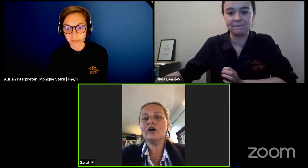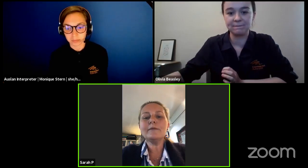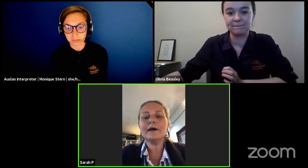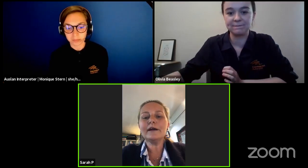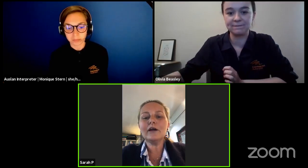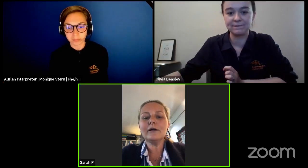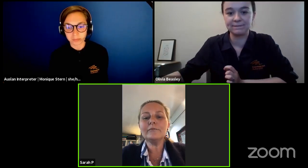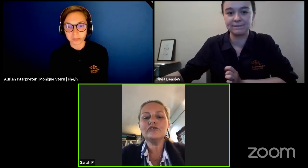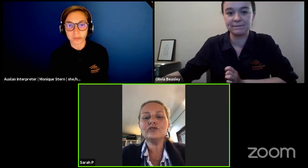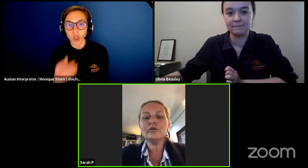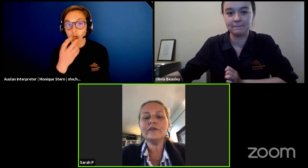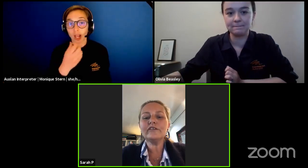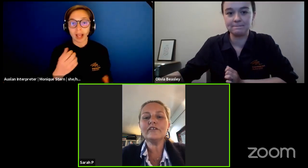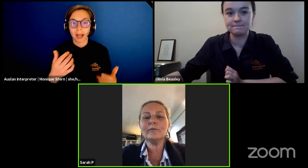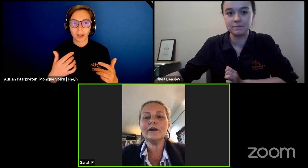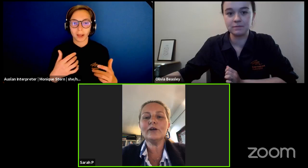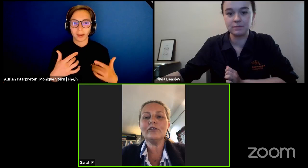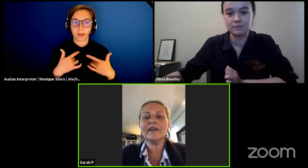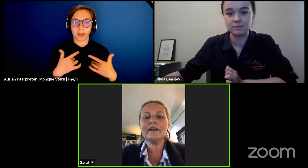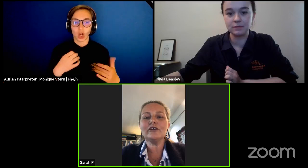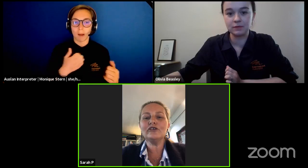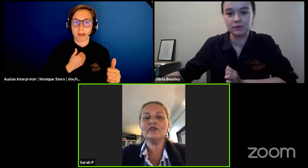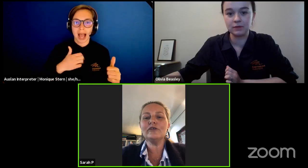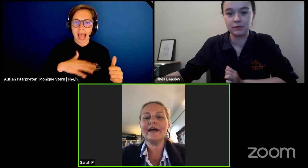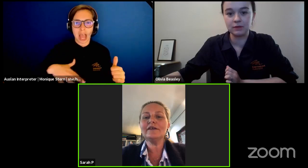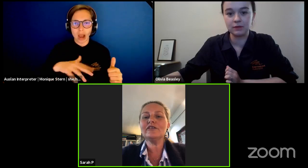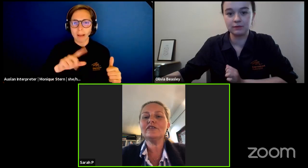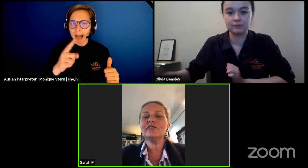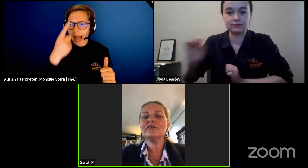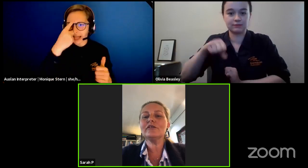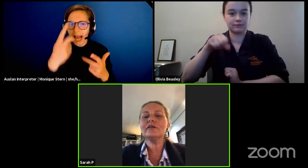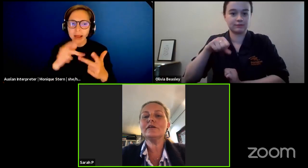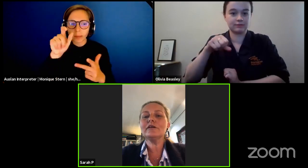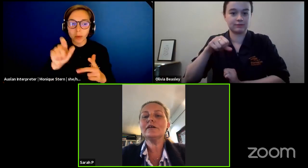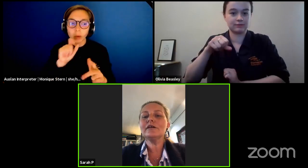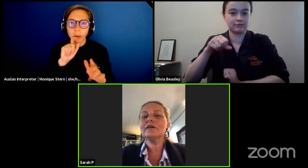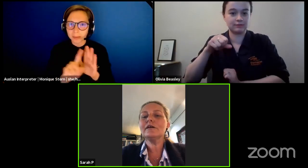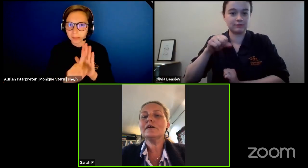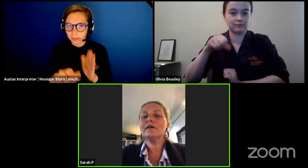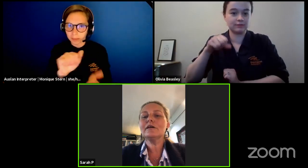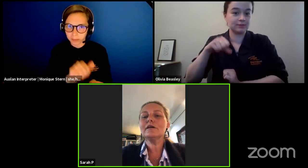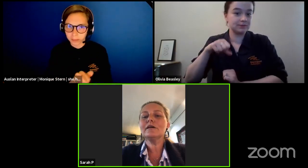Not my area, but I'm sure there's someone on that can do that.